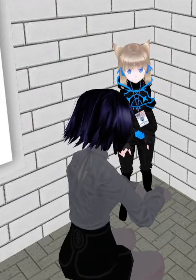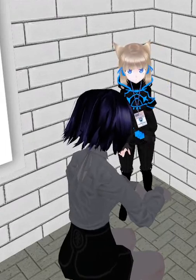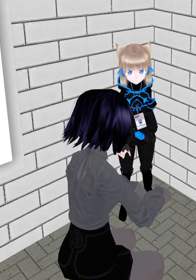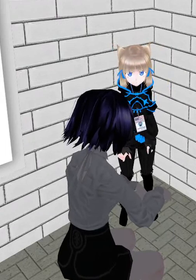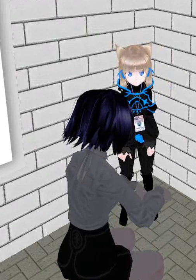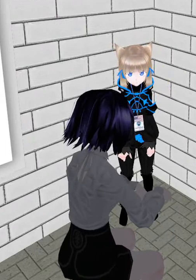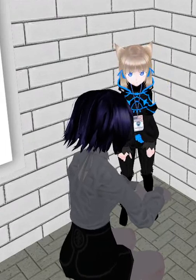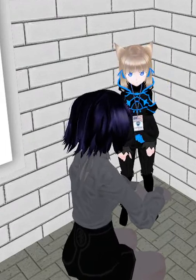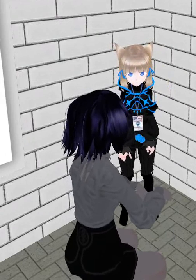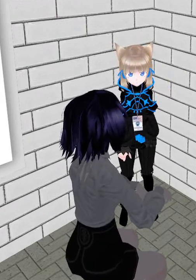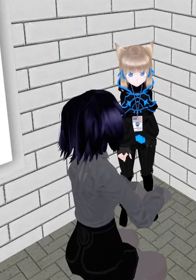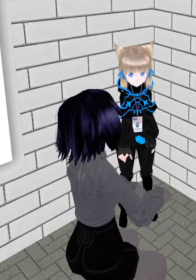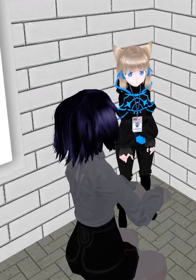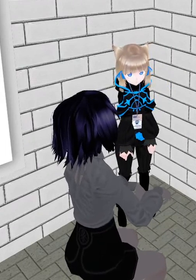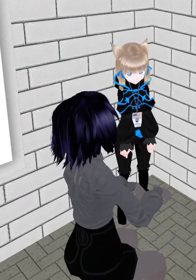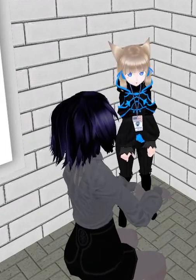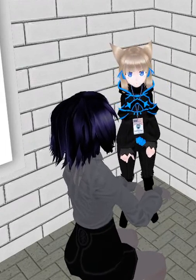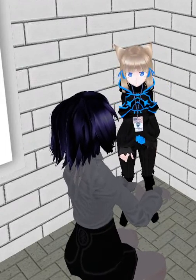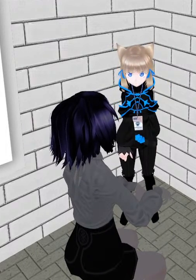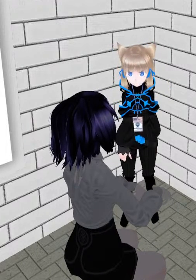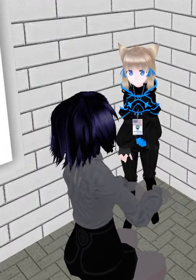is Korean. Yeah. Yep.